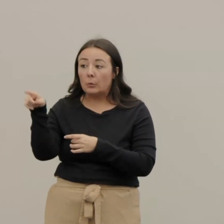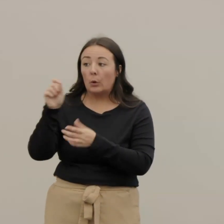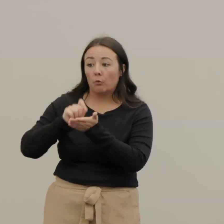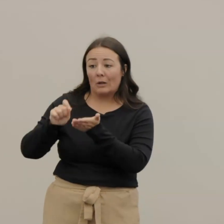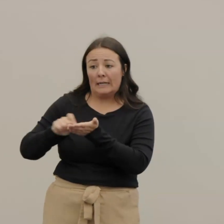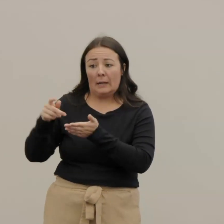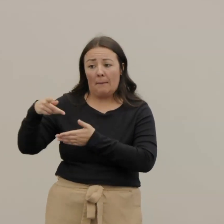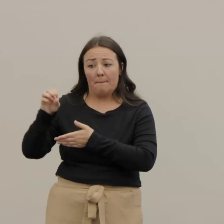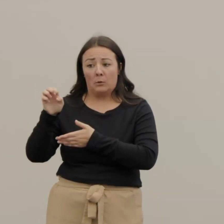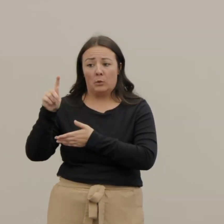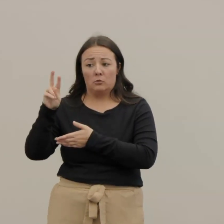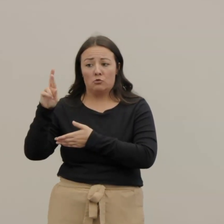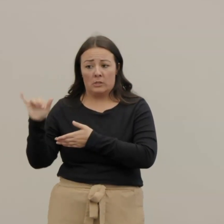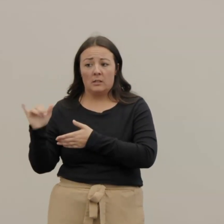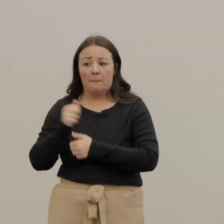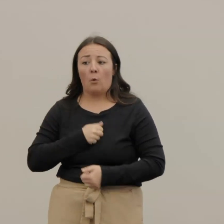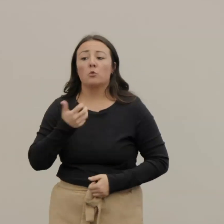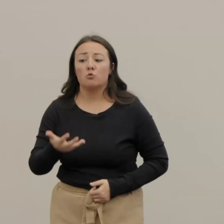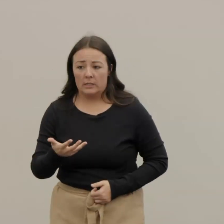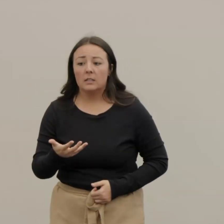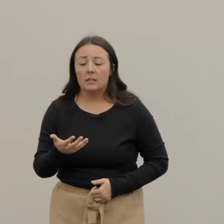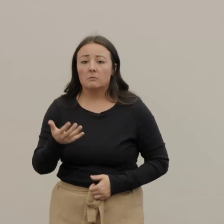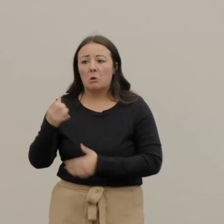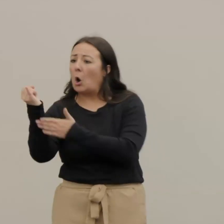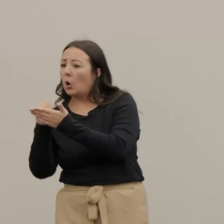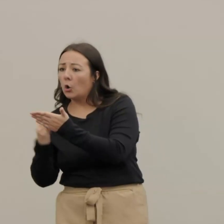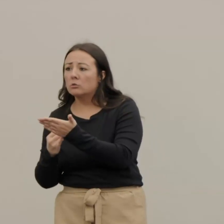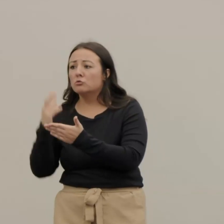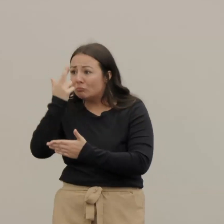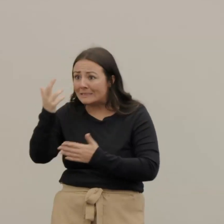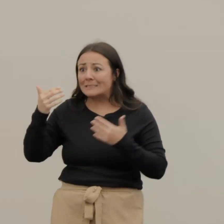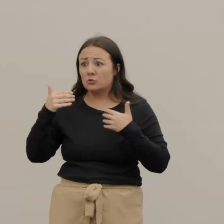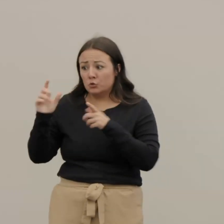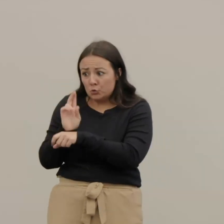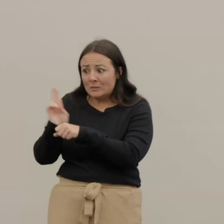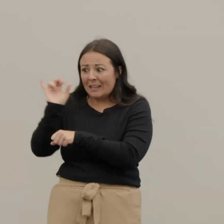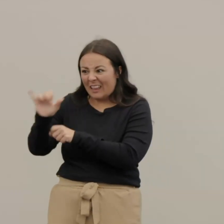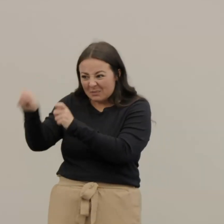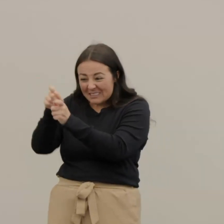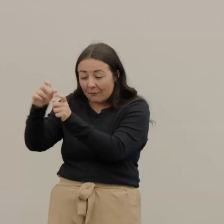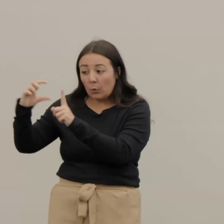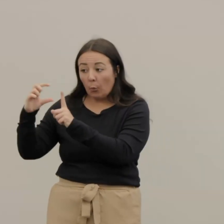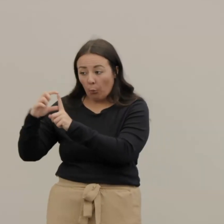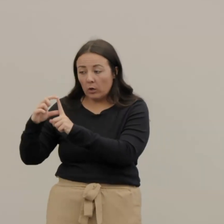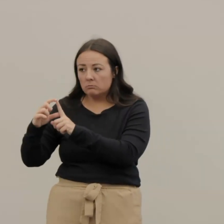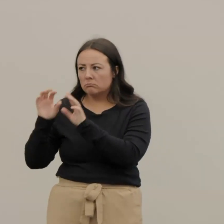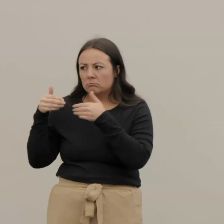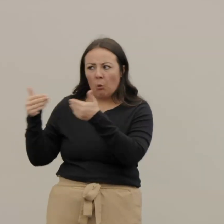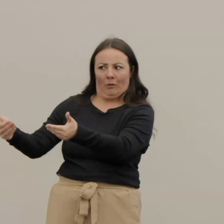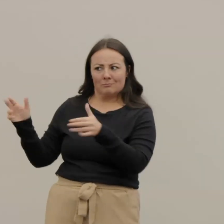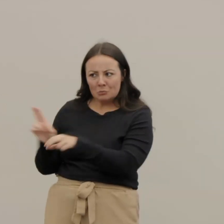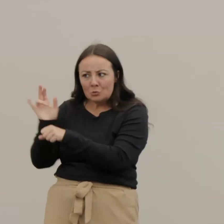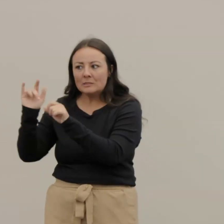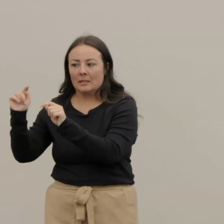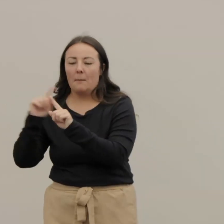or art and there's a reason to use that word, use that word. But what I'm talking about here is